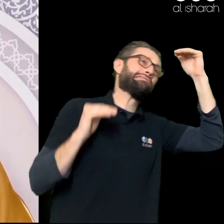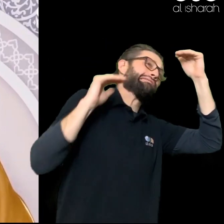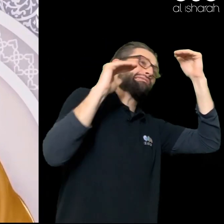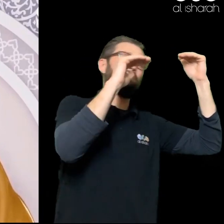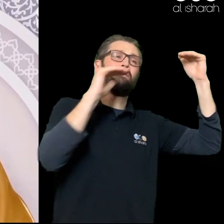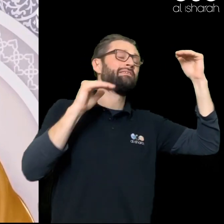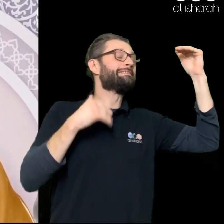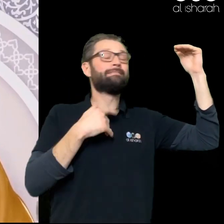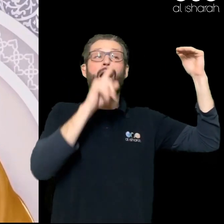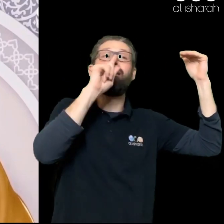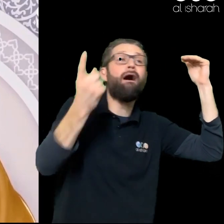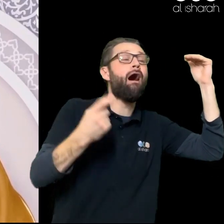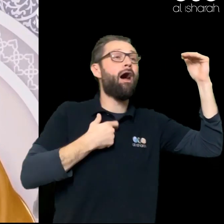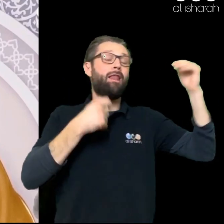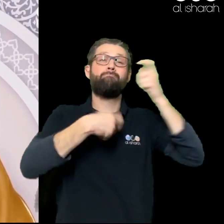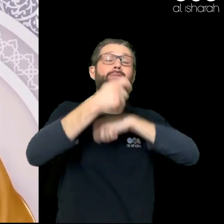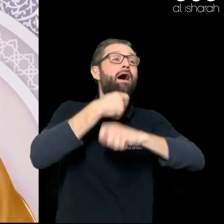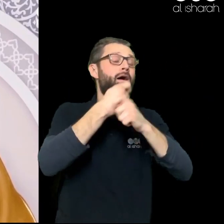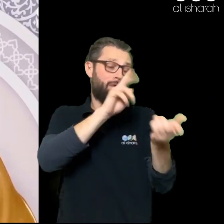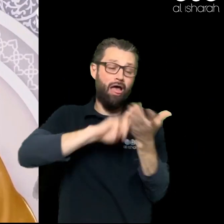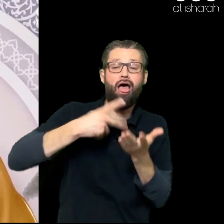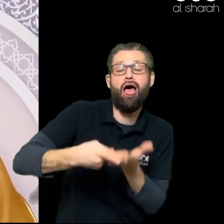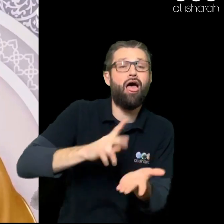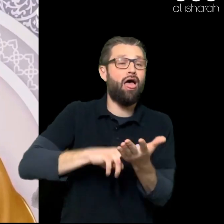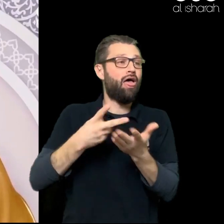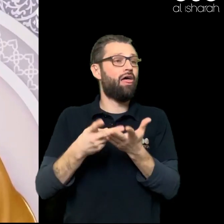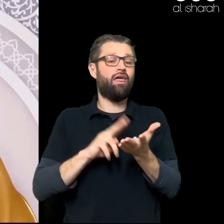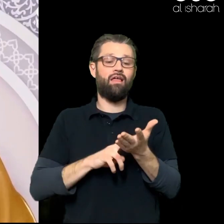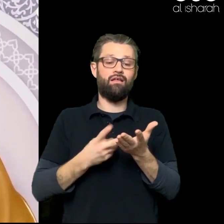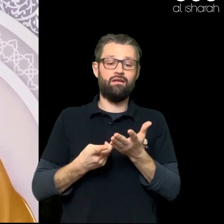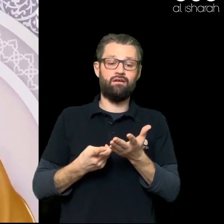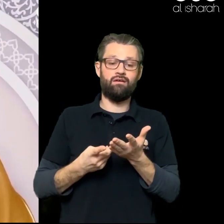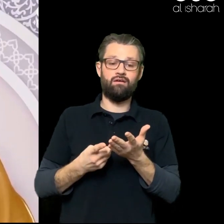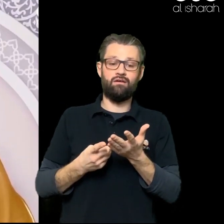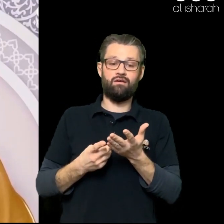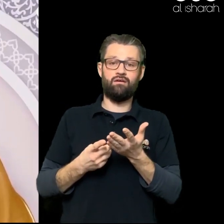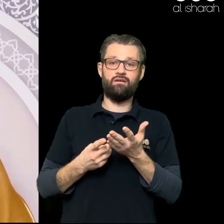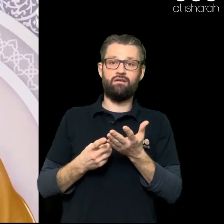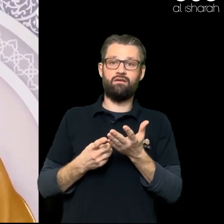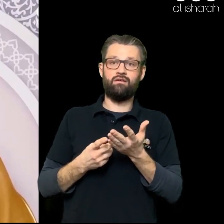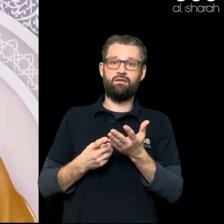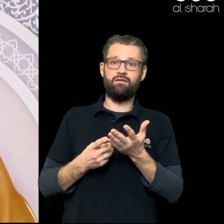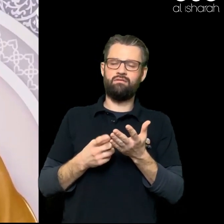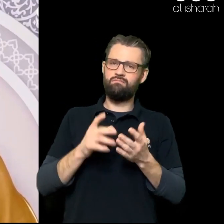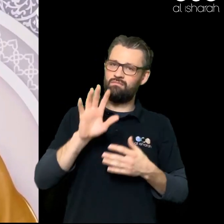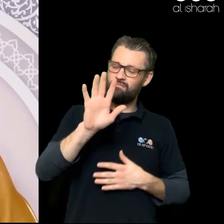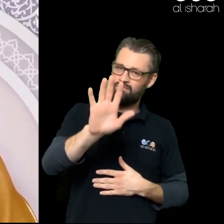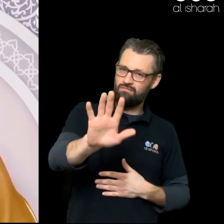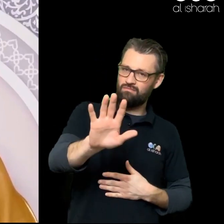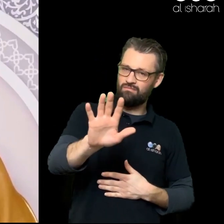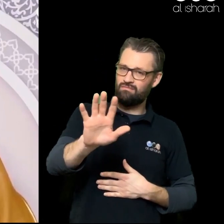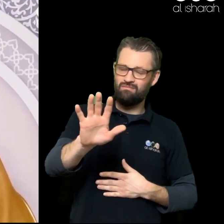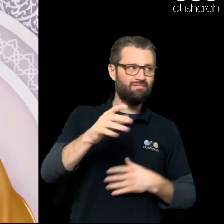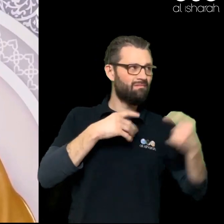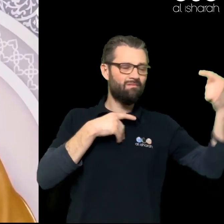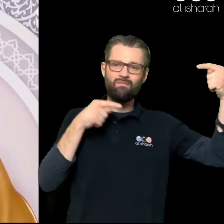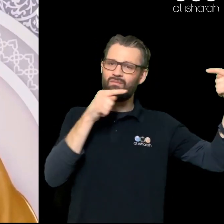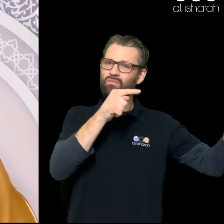to compete With someone Compete with them In good deeds In helping others In being the best person In your character Your